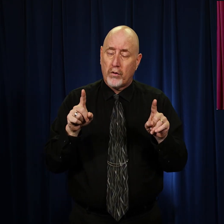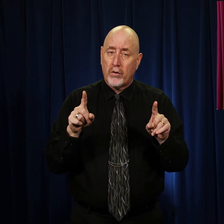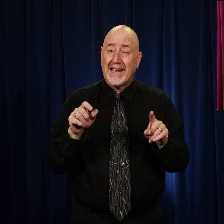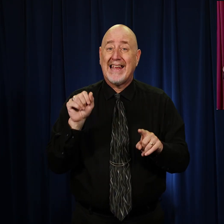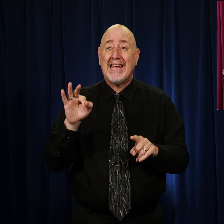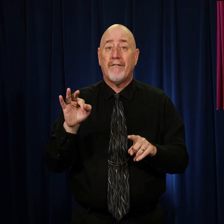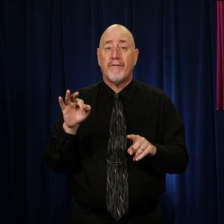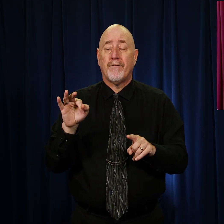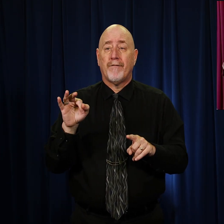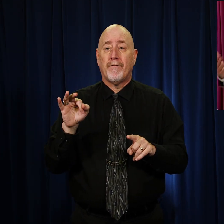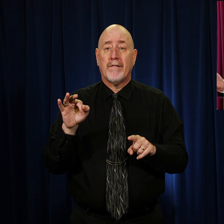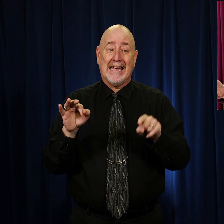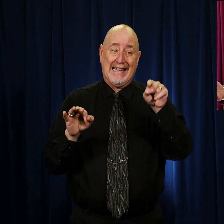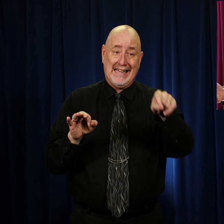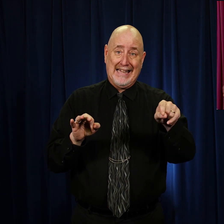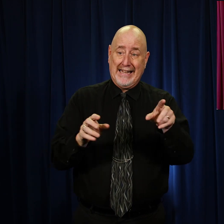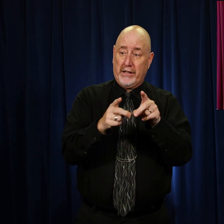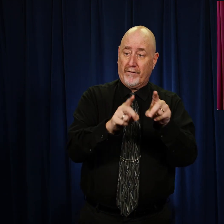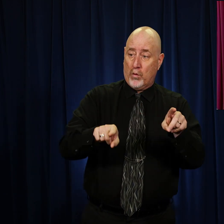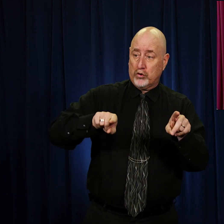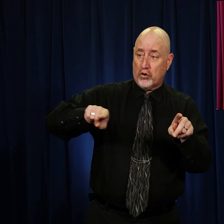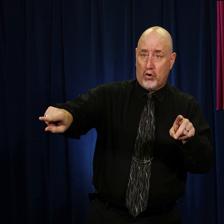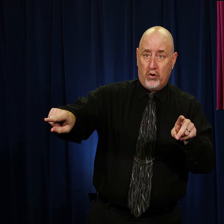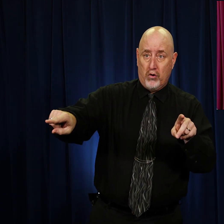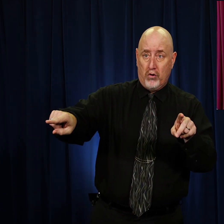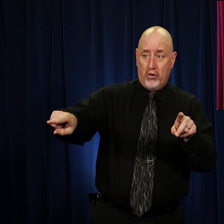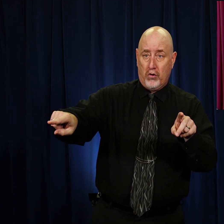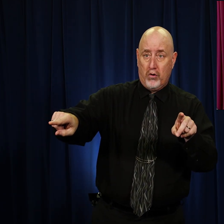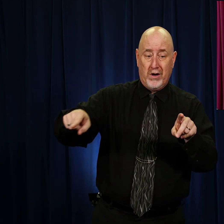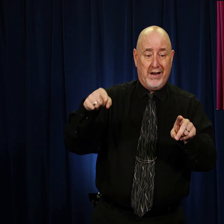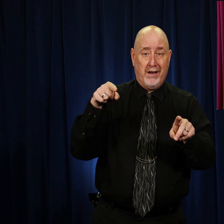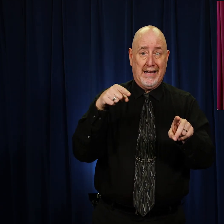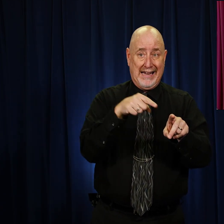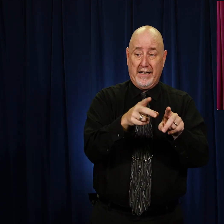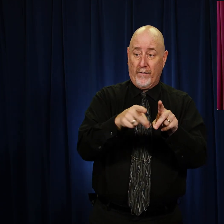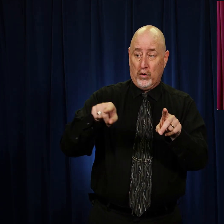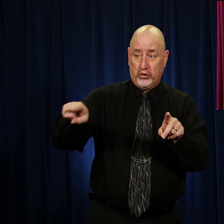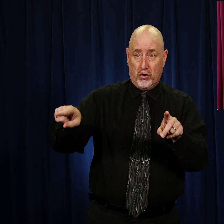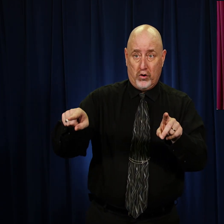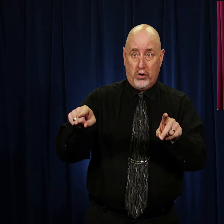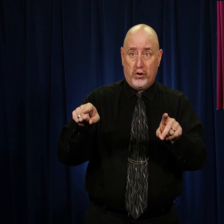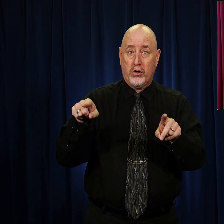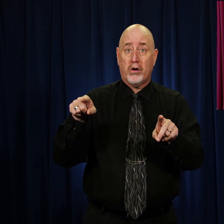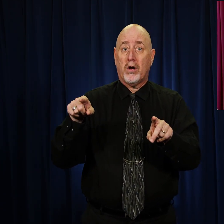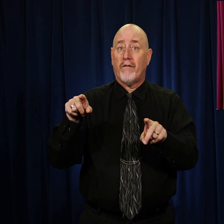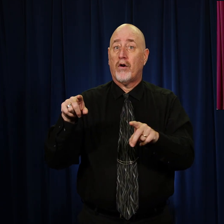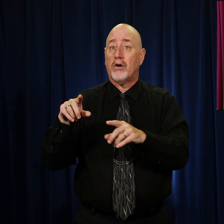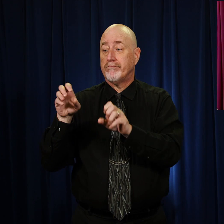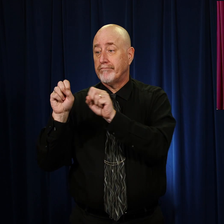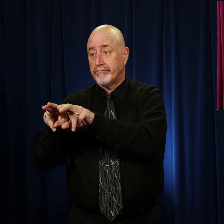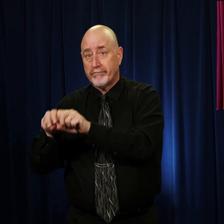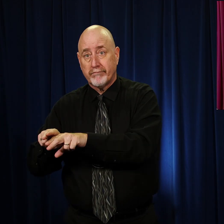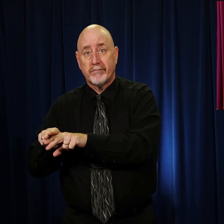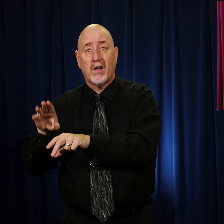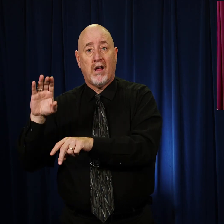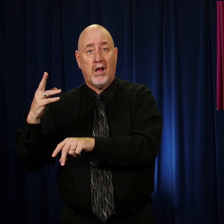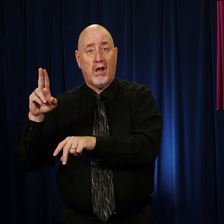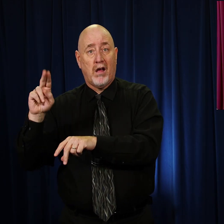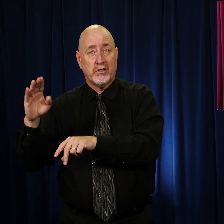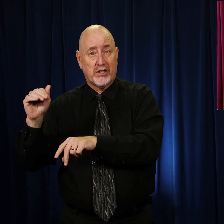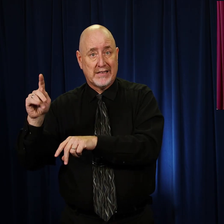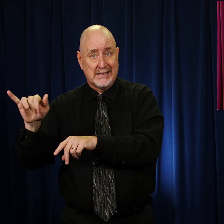if the one who is putting away the other puts away the other because of unchastity or